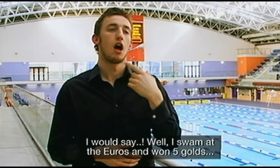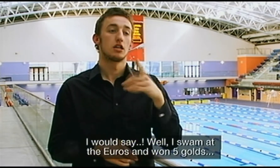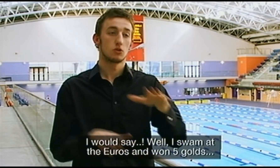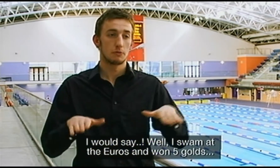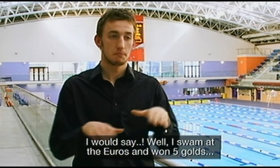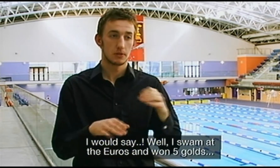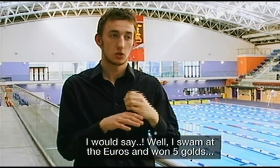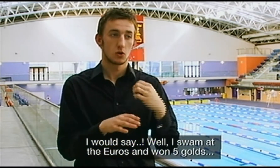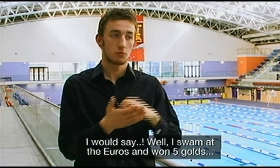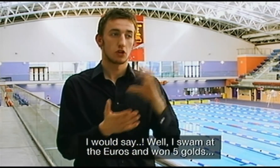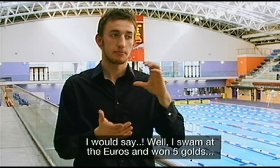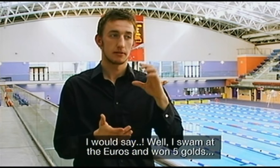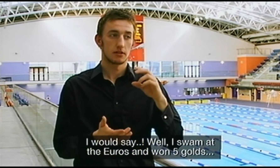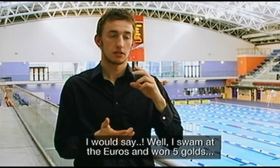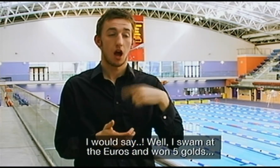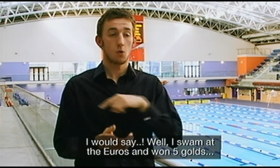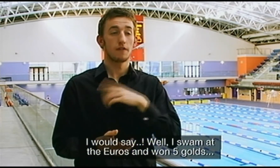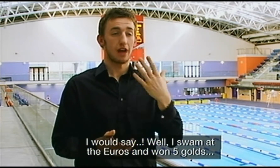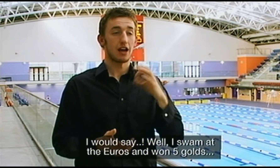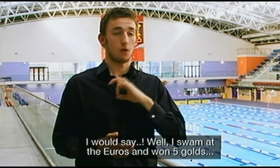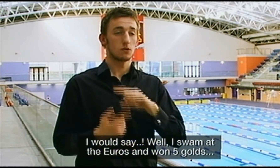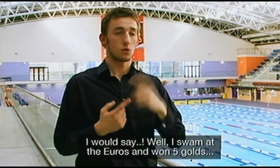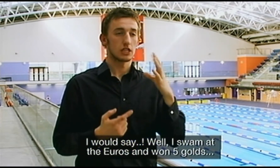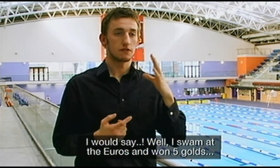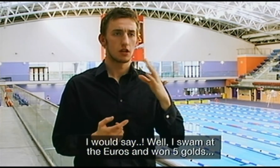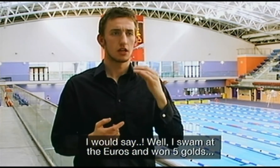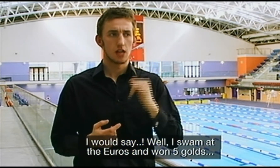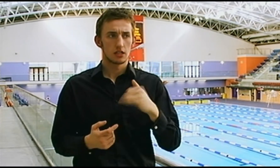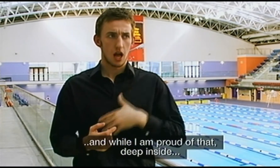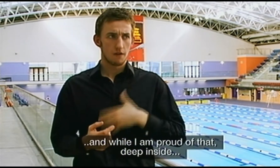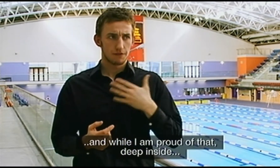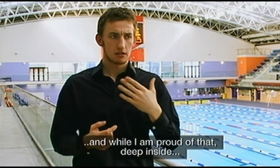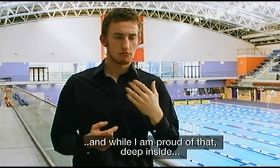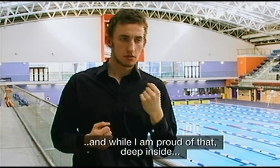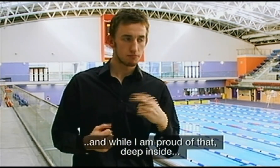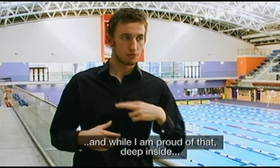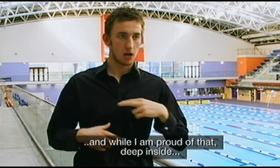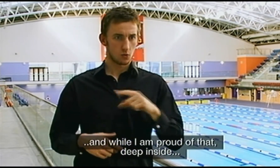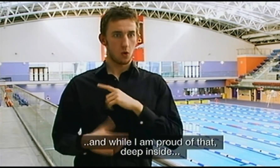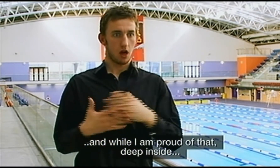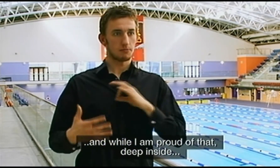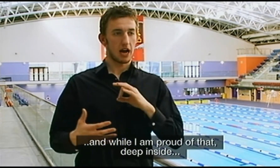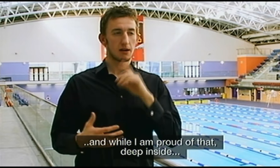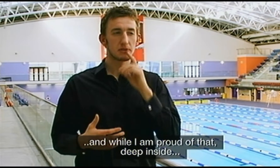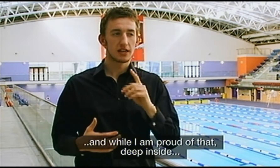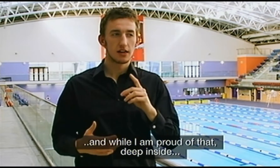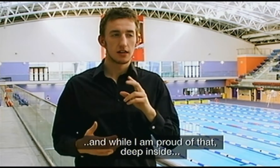say, well, I swam at the Euros and won 5 goals. And while I am proud of that, deep